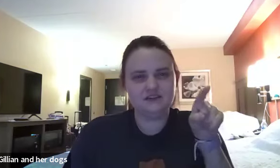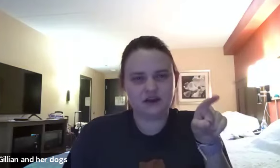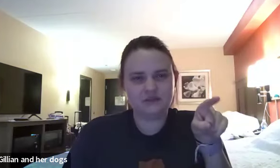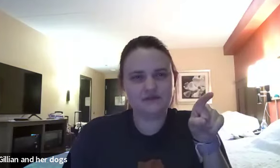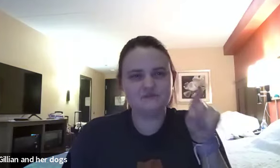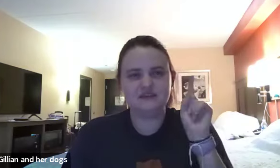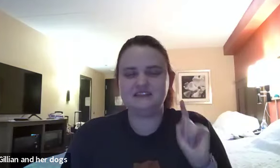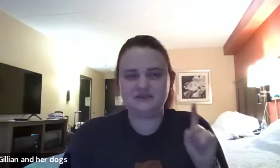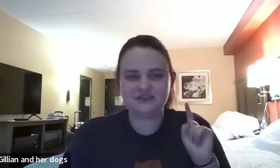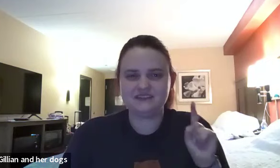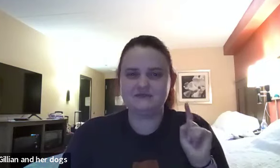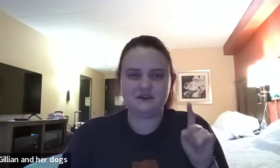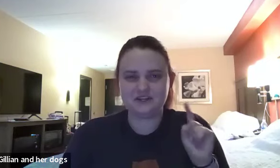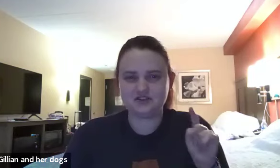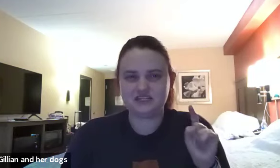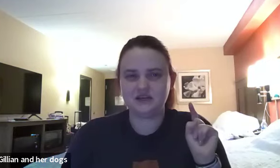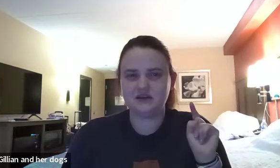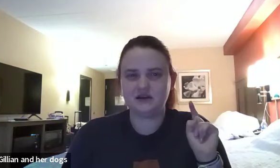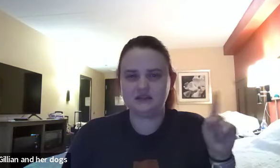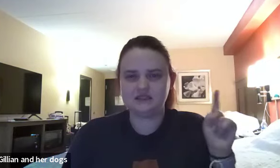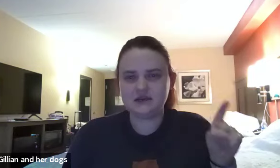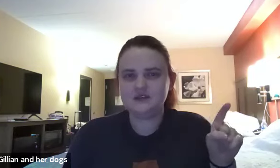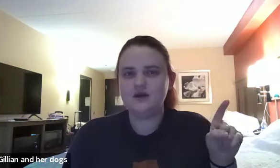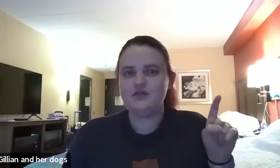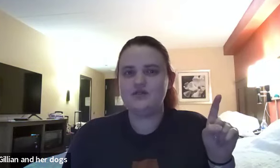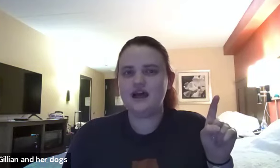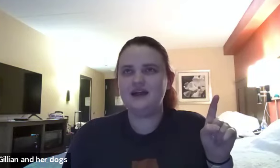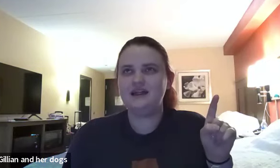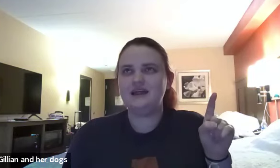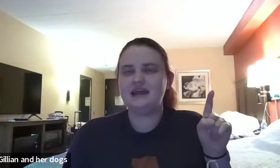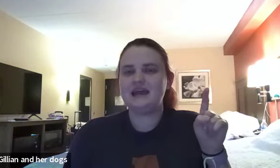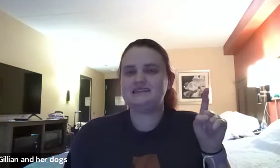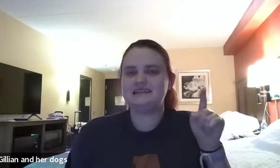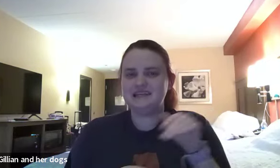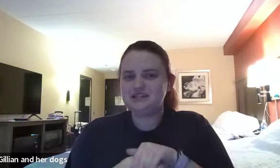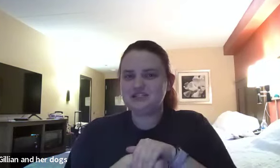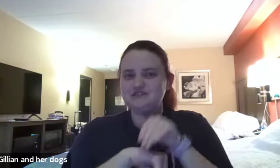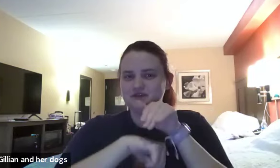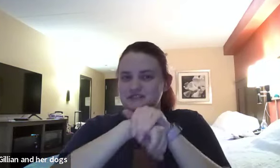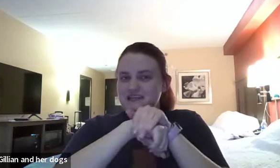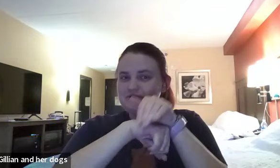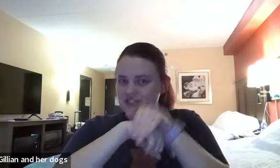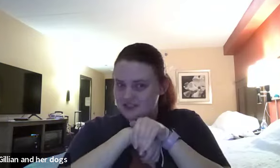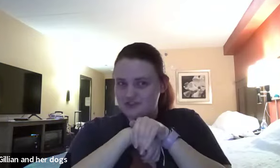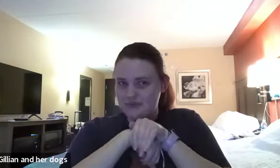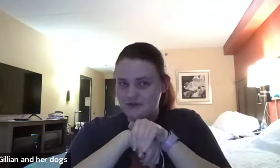talk about this because I do think this is a very interesting concept that as English first language English speakers,